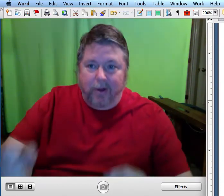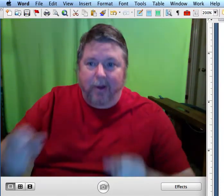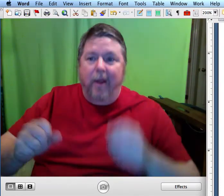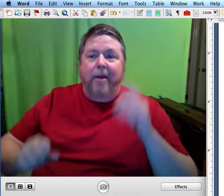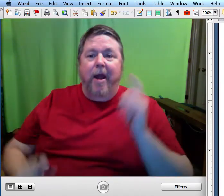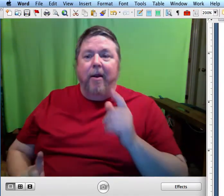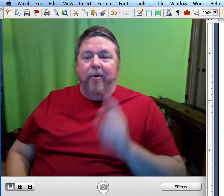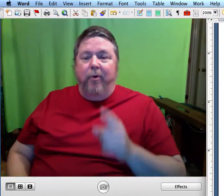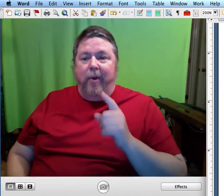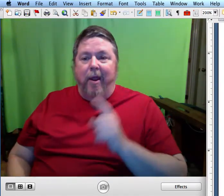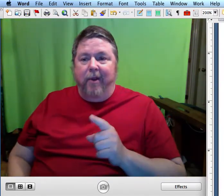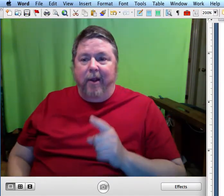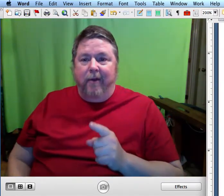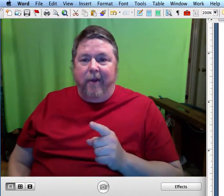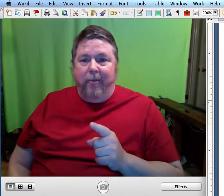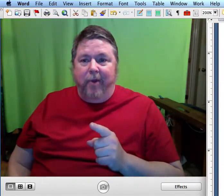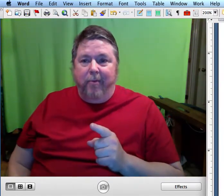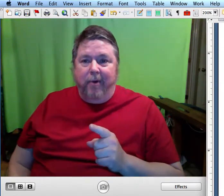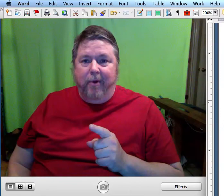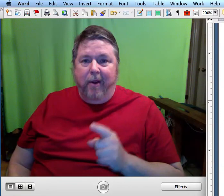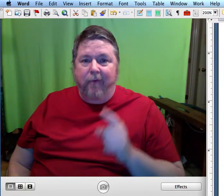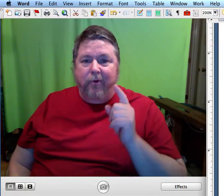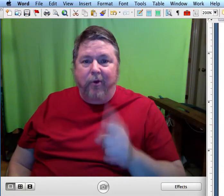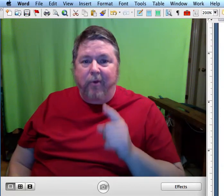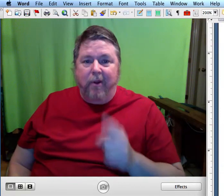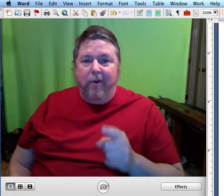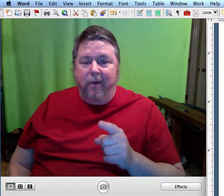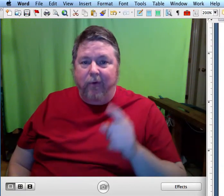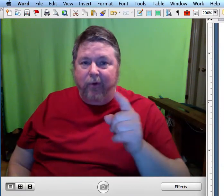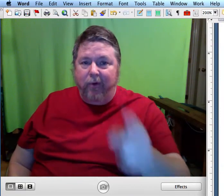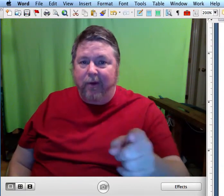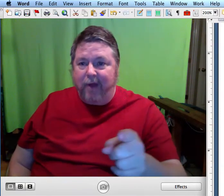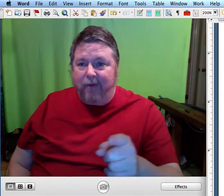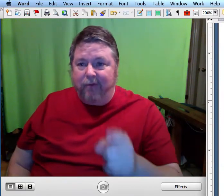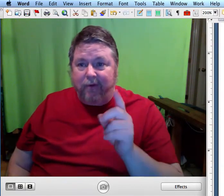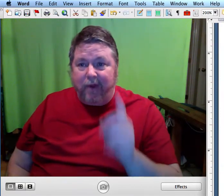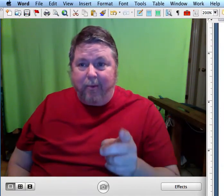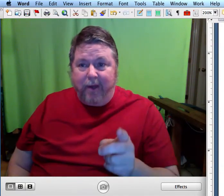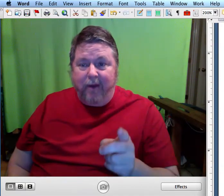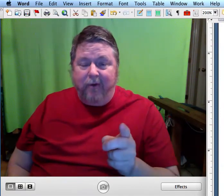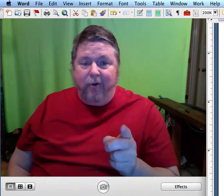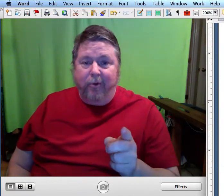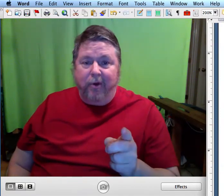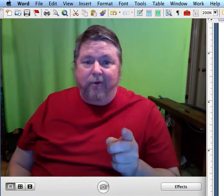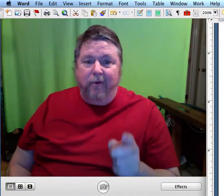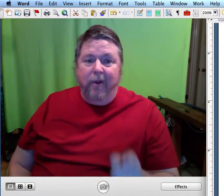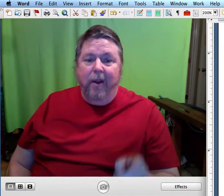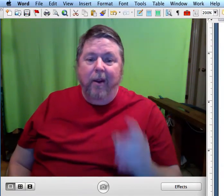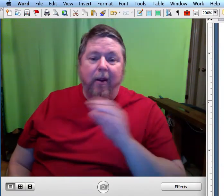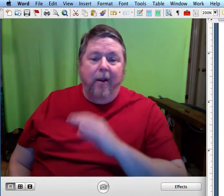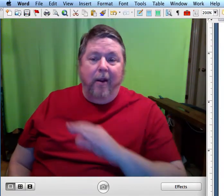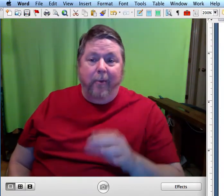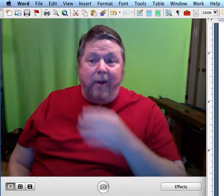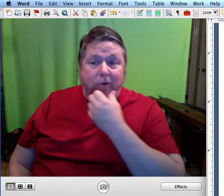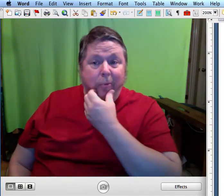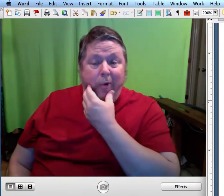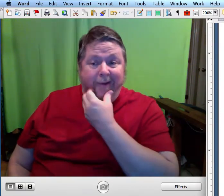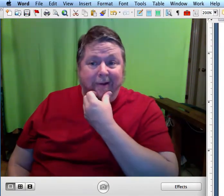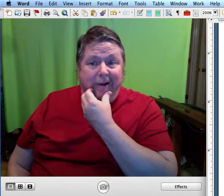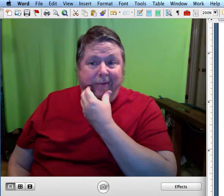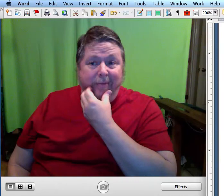producing, not doing everything at the same time. If you do these tasks as simultaneous interpretations, I'm going to